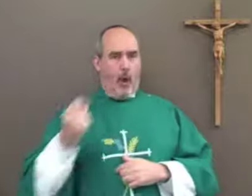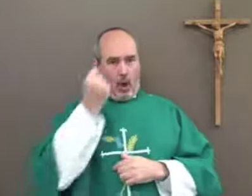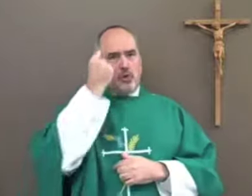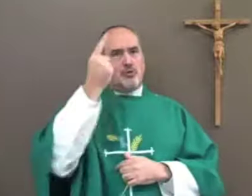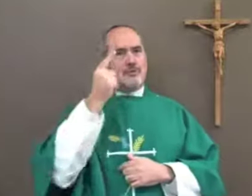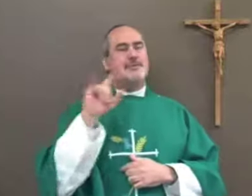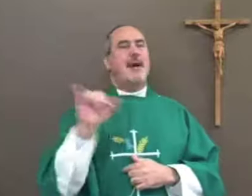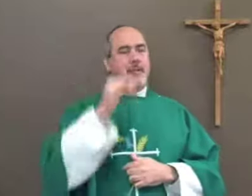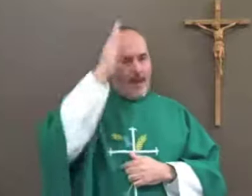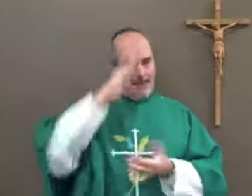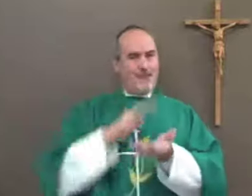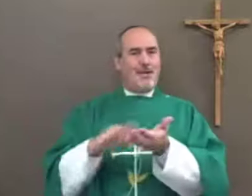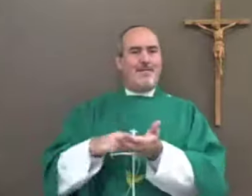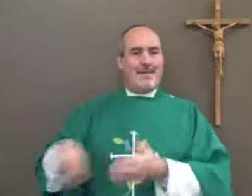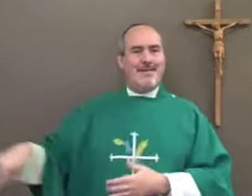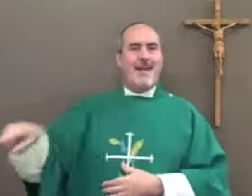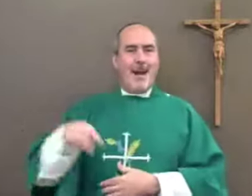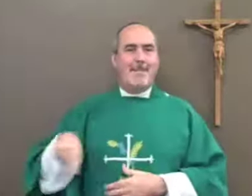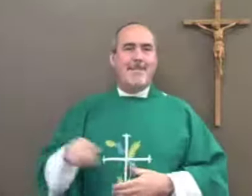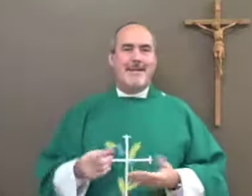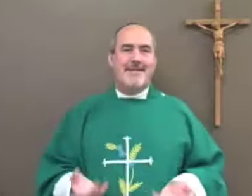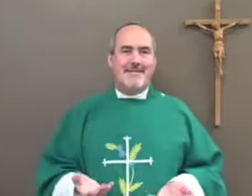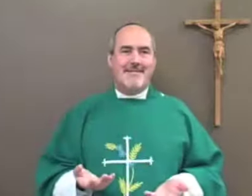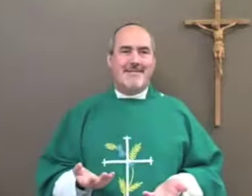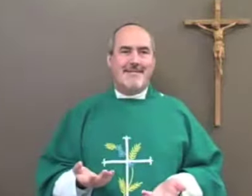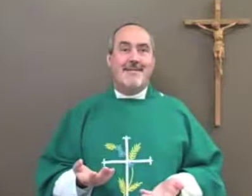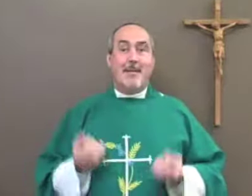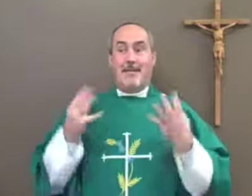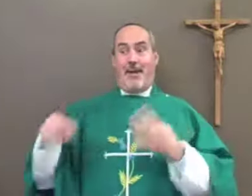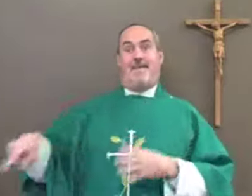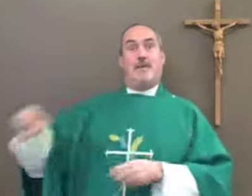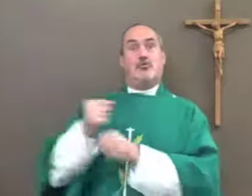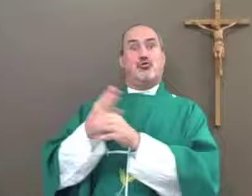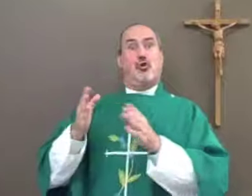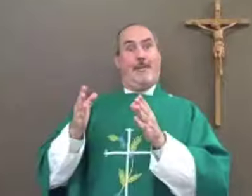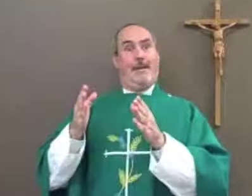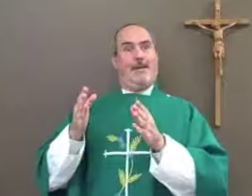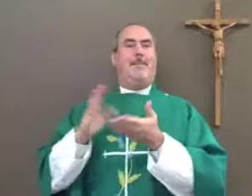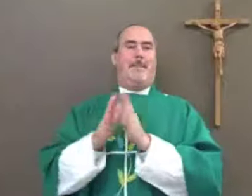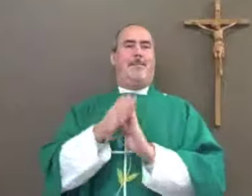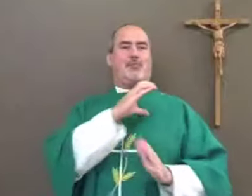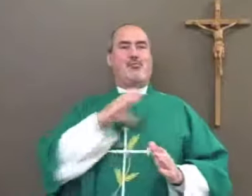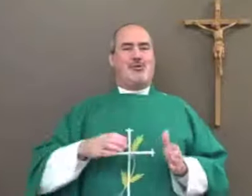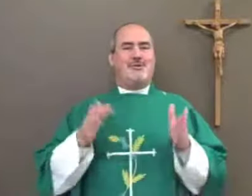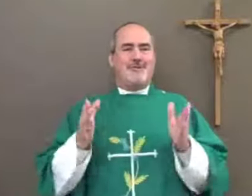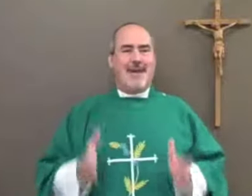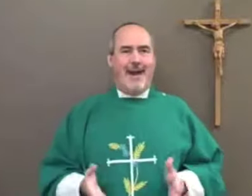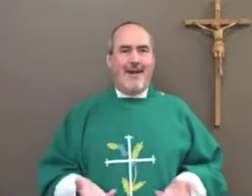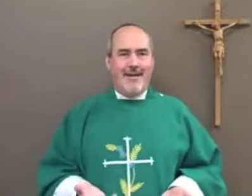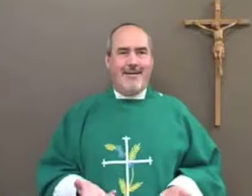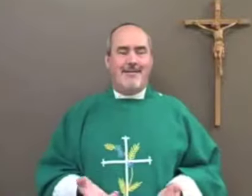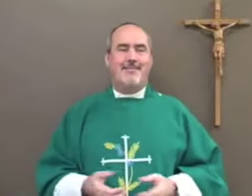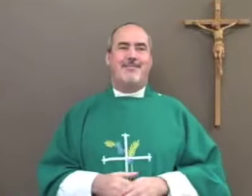us, then we now know that God has forgiven us. And many of those Germans became Christians.